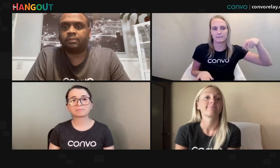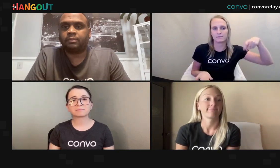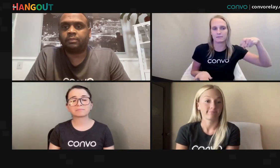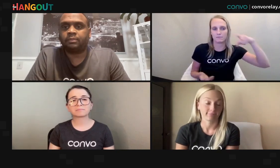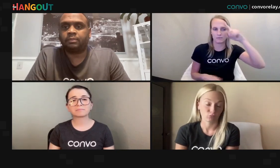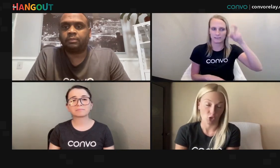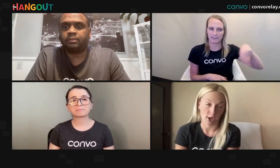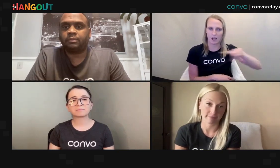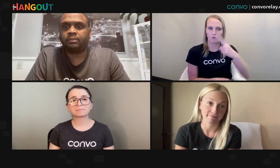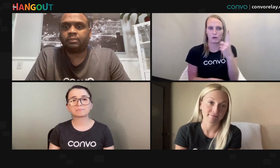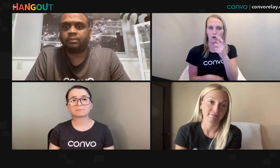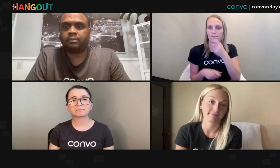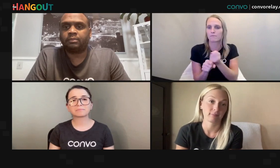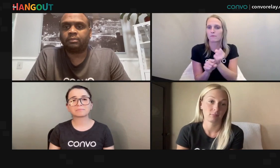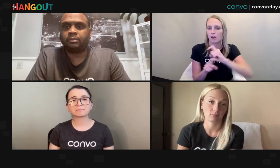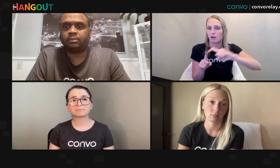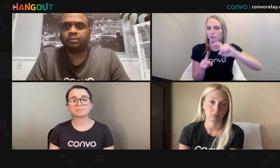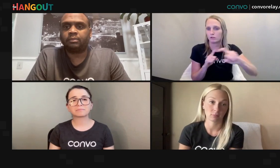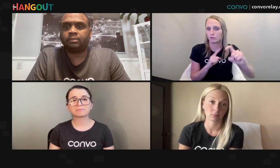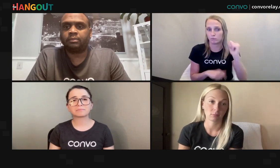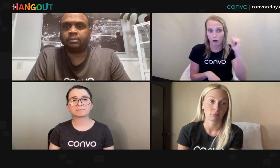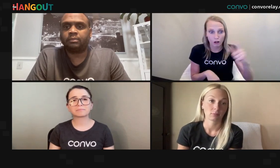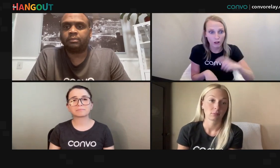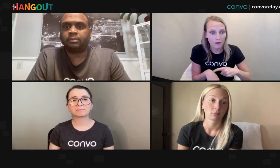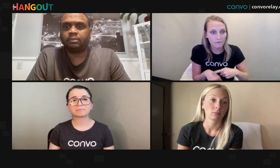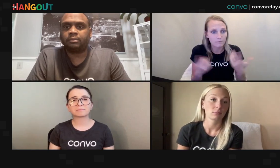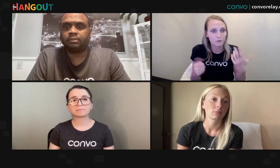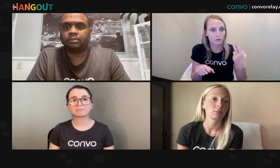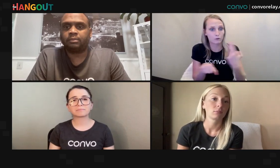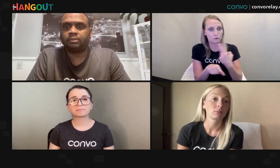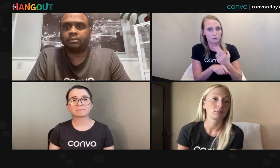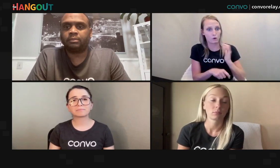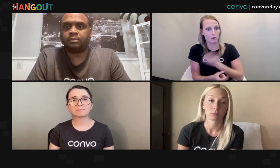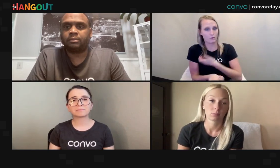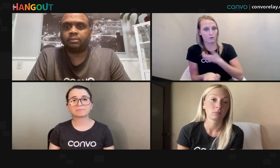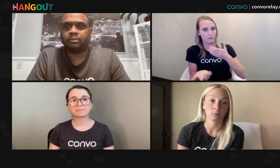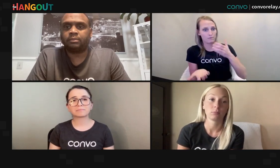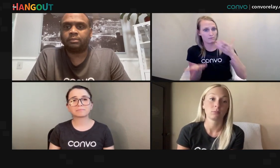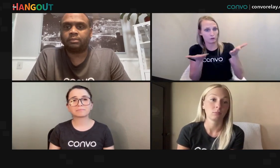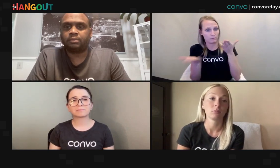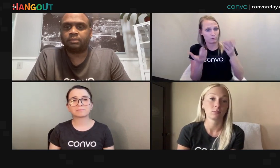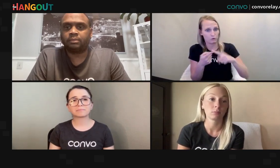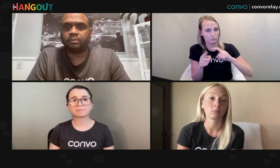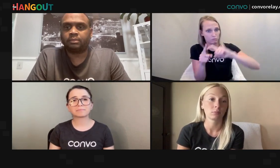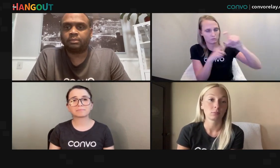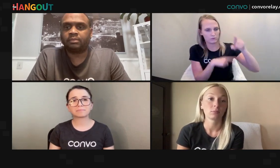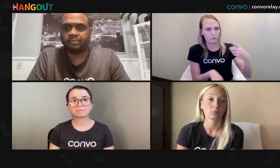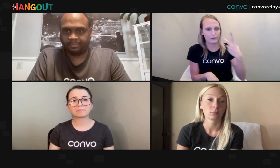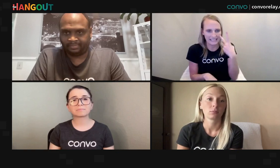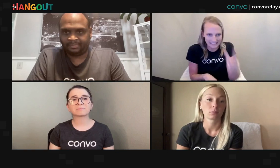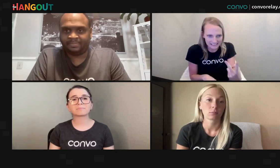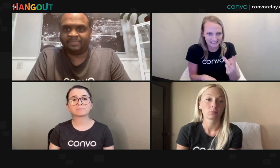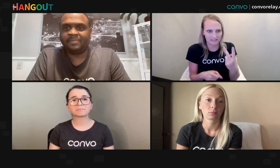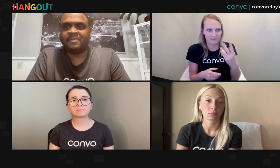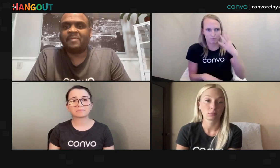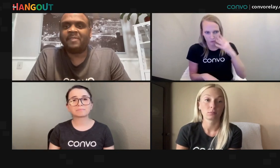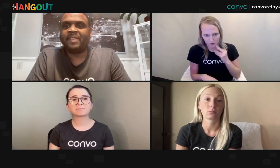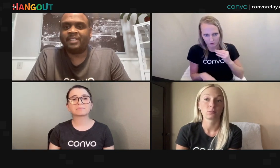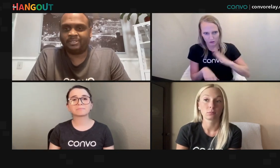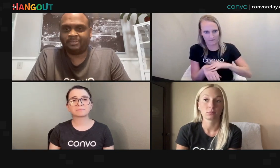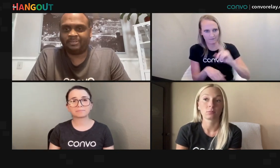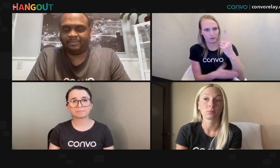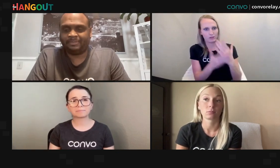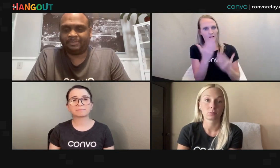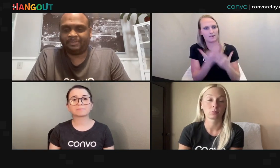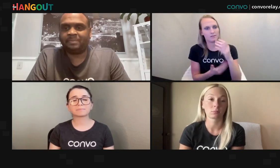we don't know what our customers need are because you're making the calls all the time. You're using our service to make calls. So